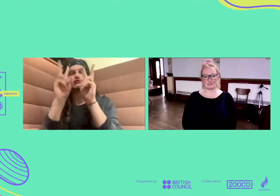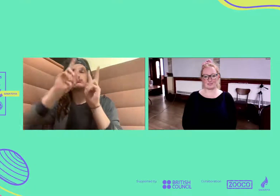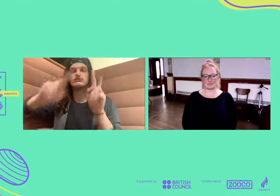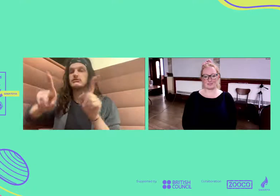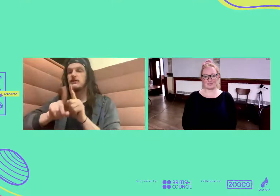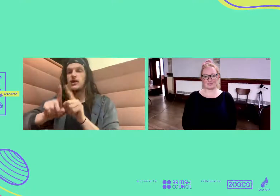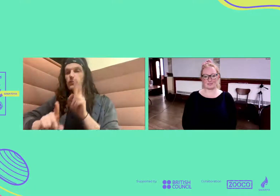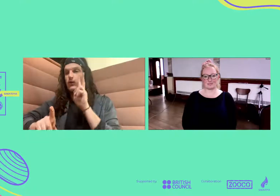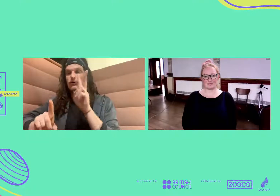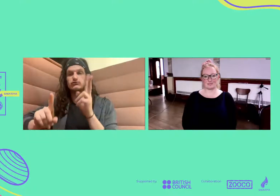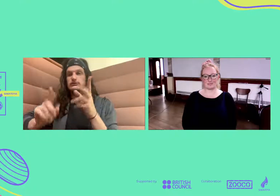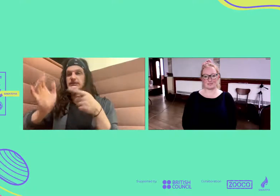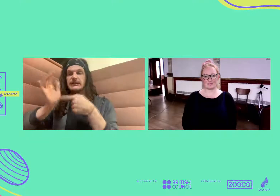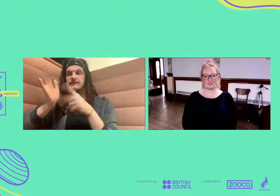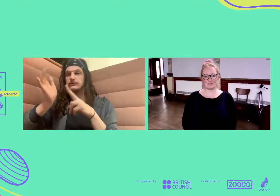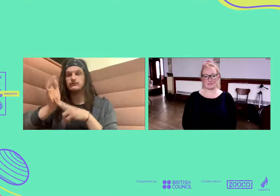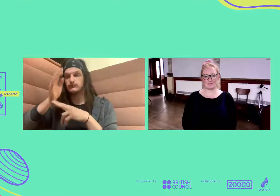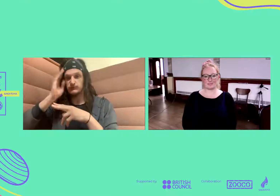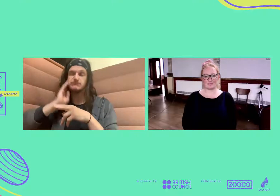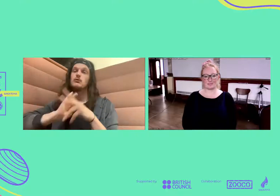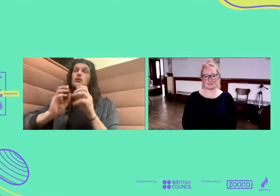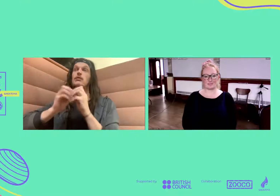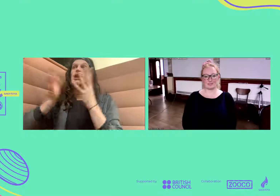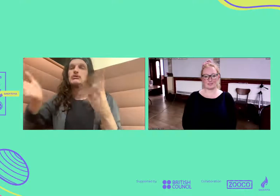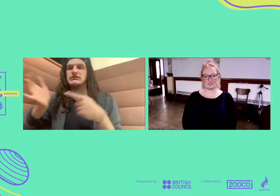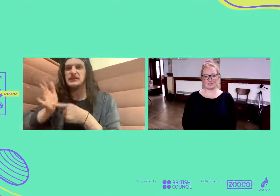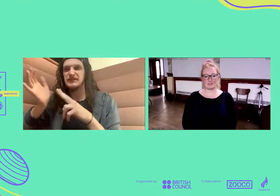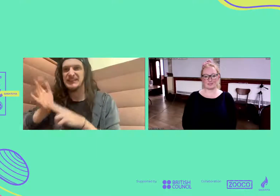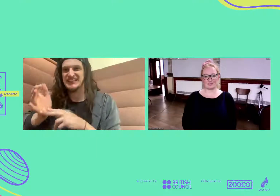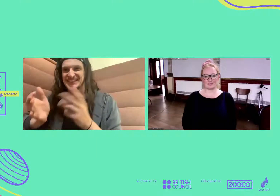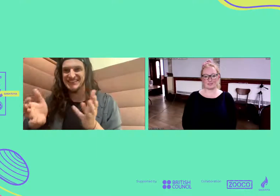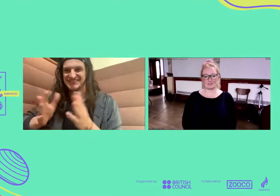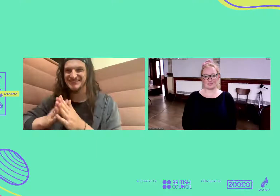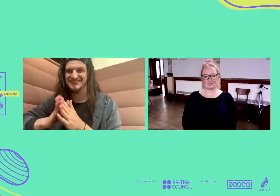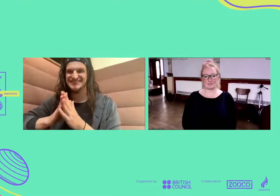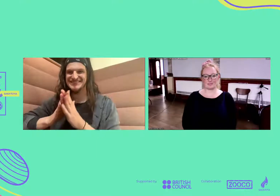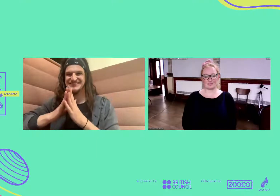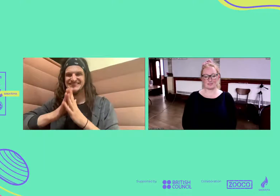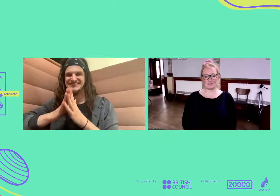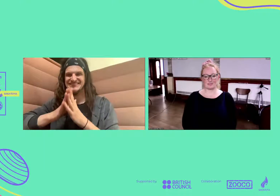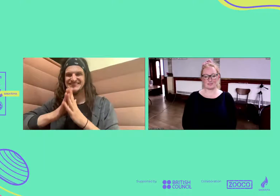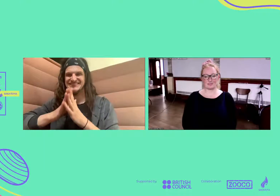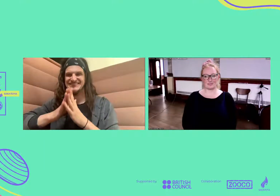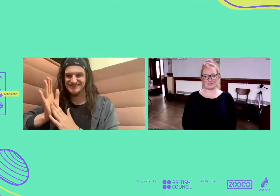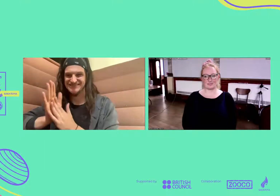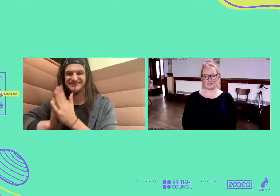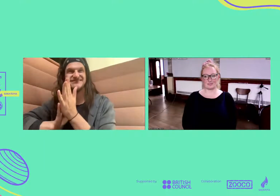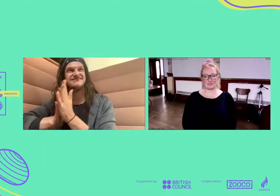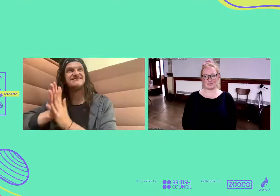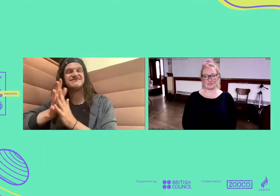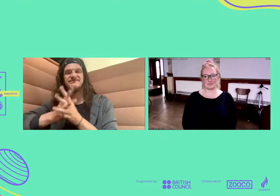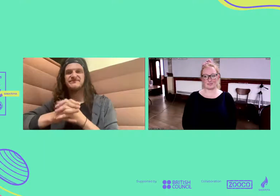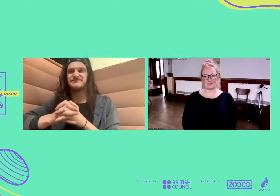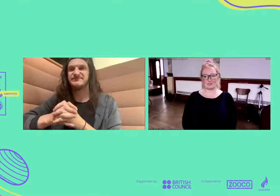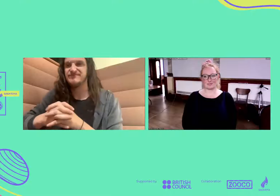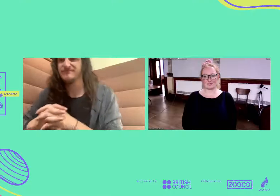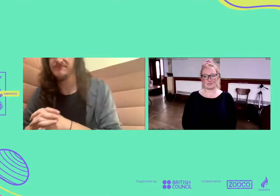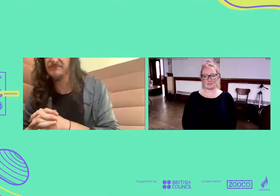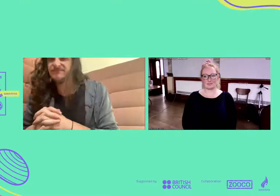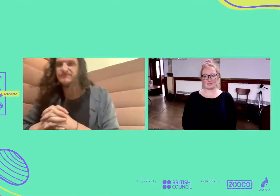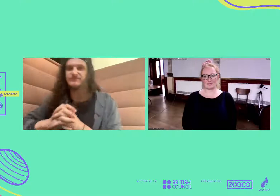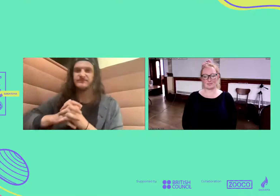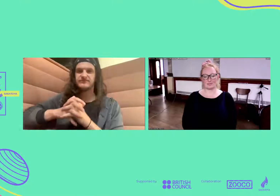vernacular because we like to watch things that are really visual. So, you know, it's like